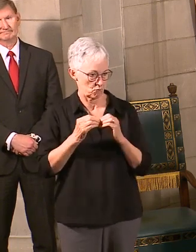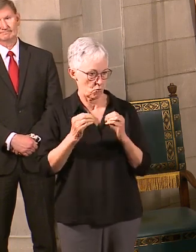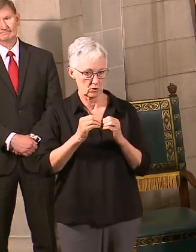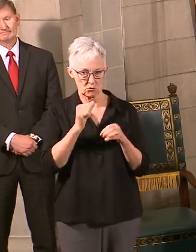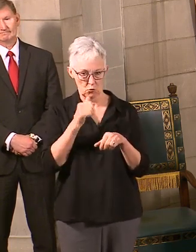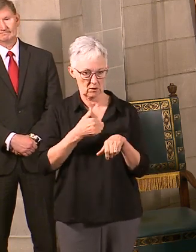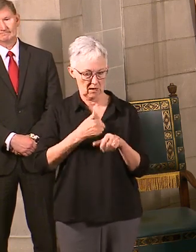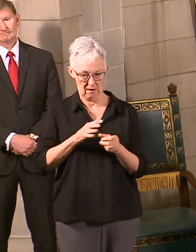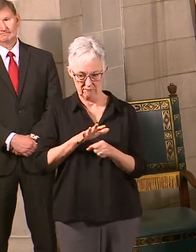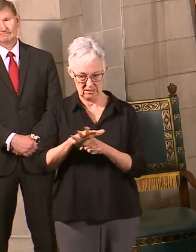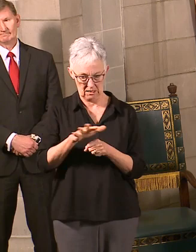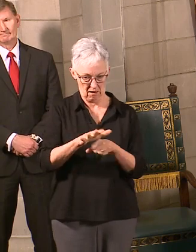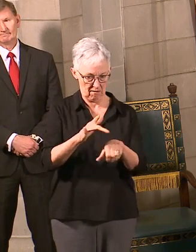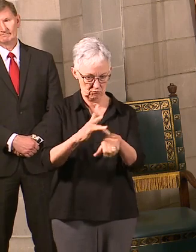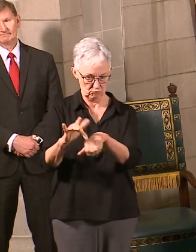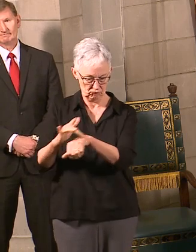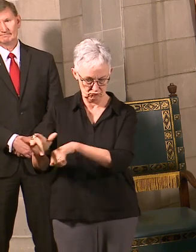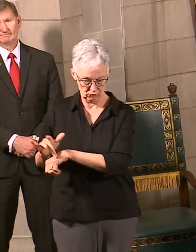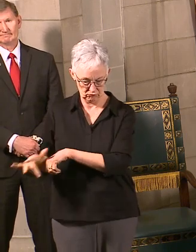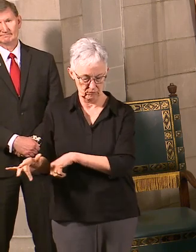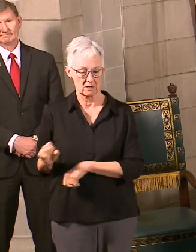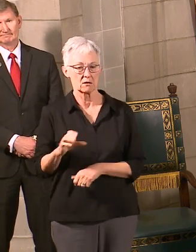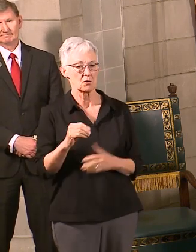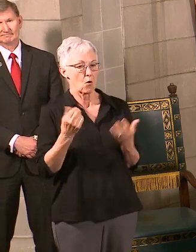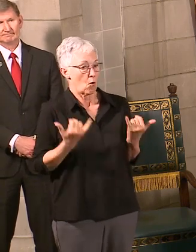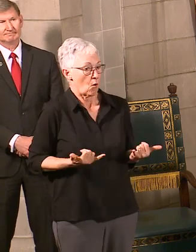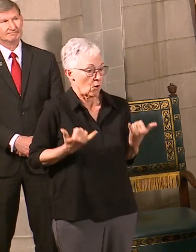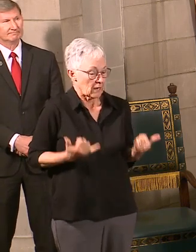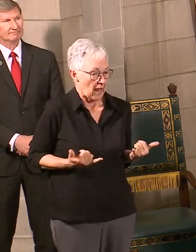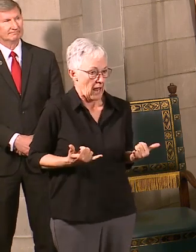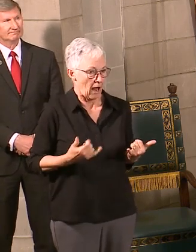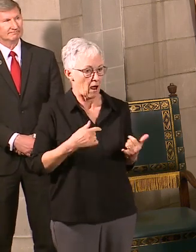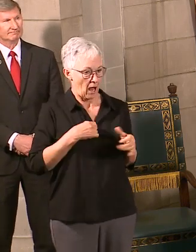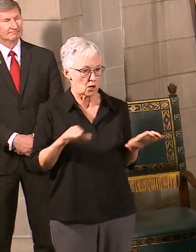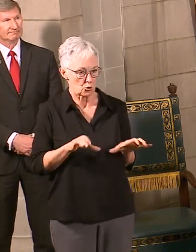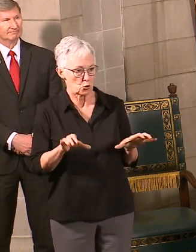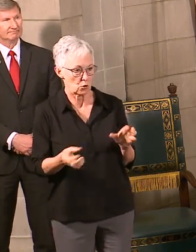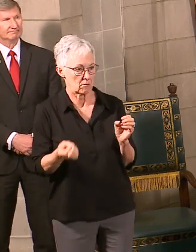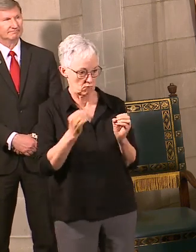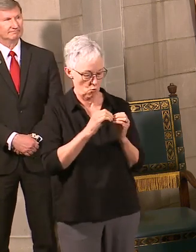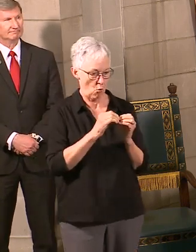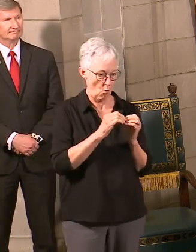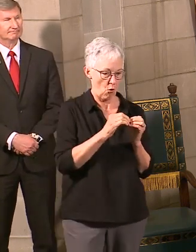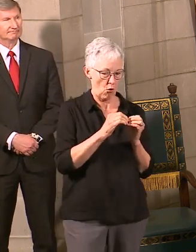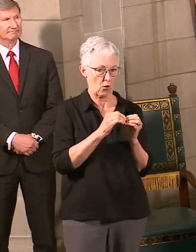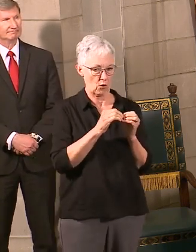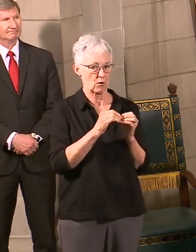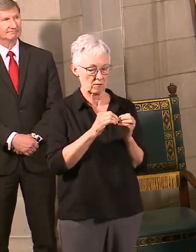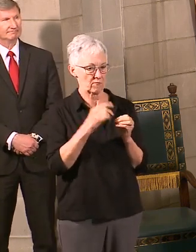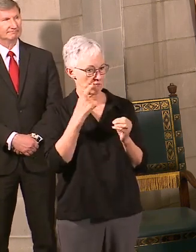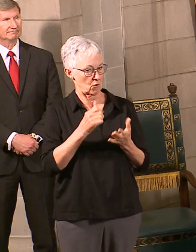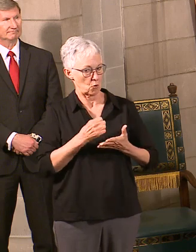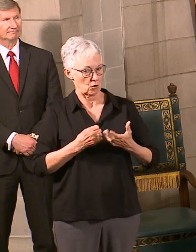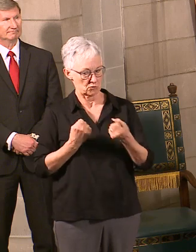I have done, in addition to the work we have already done with regard to daycares and the guidance we put out there, and by the way, that guidance is out there at